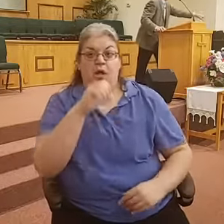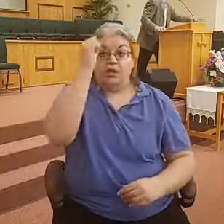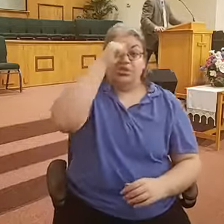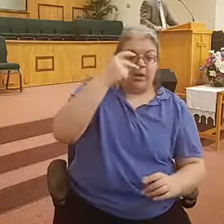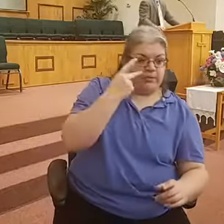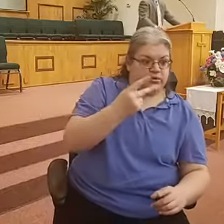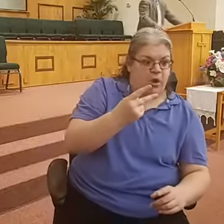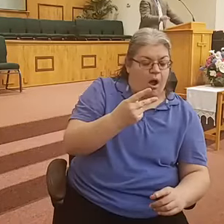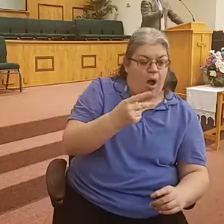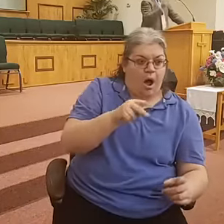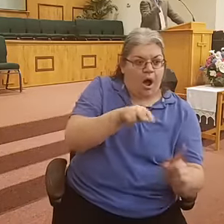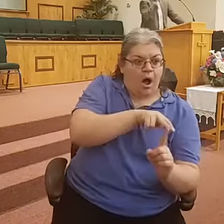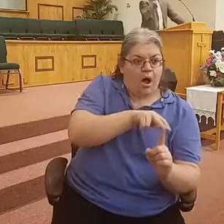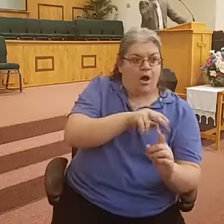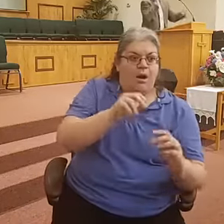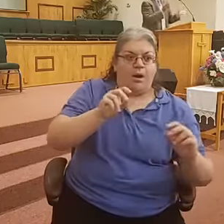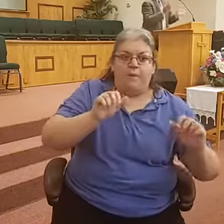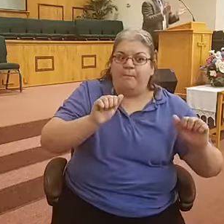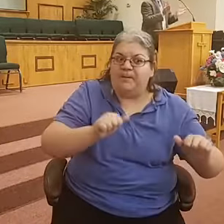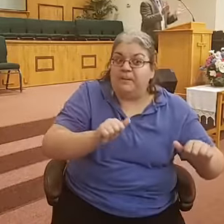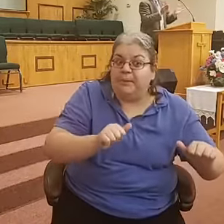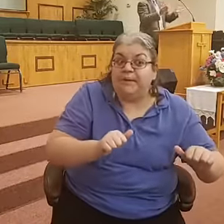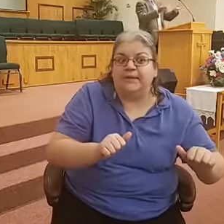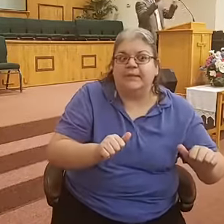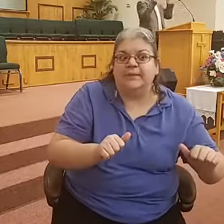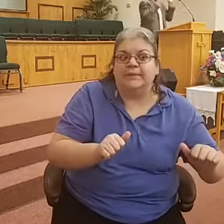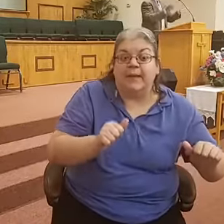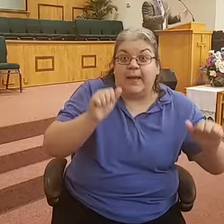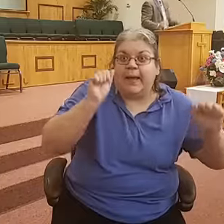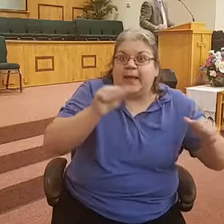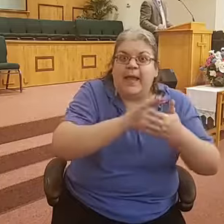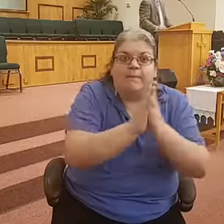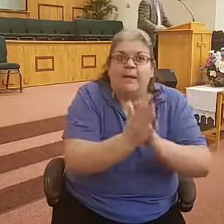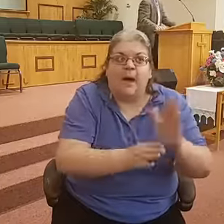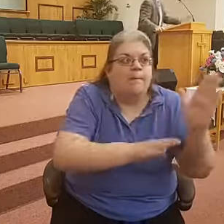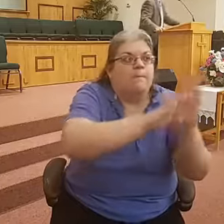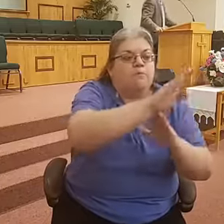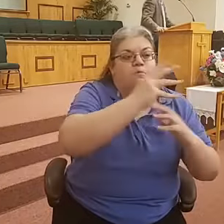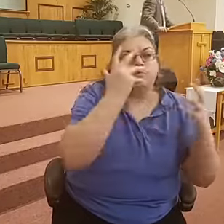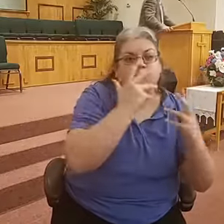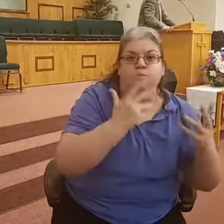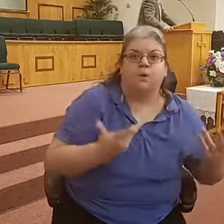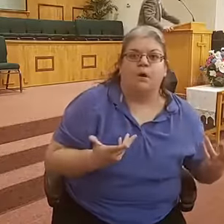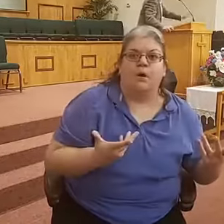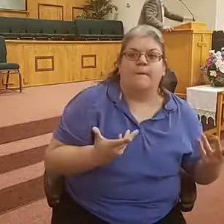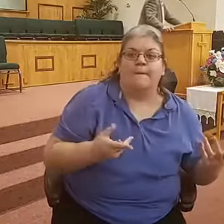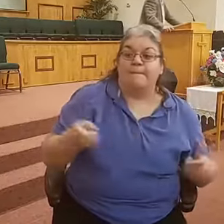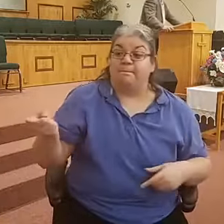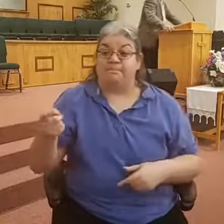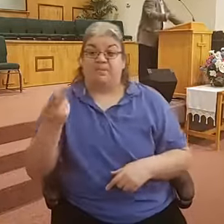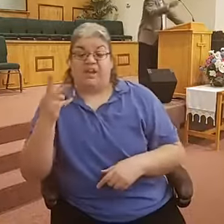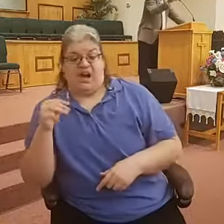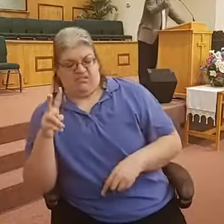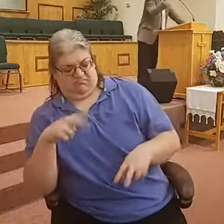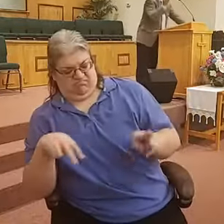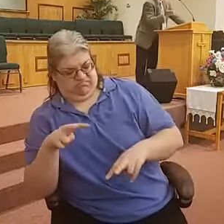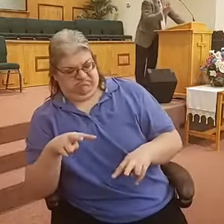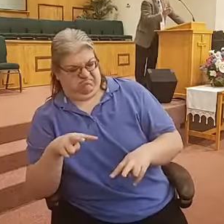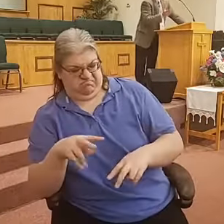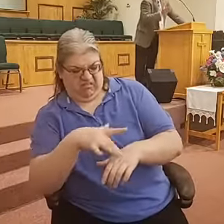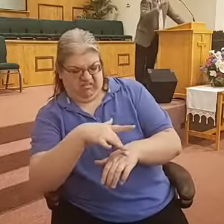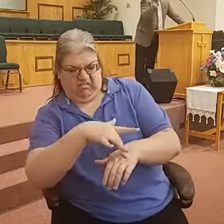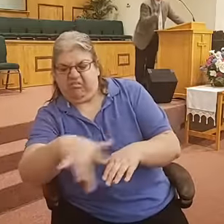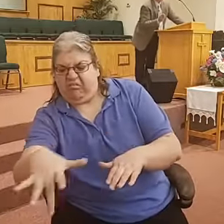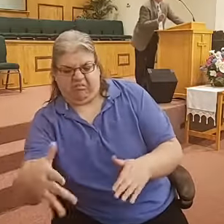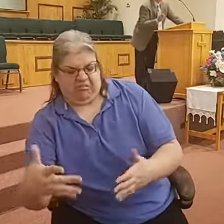saw obstacles, but Solomon saw opportunities. Hiram saw the wasteland, but